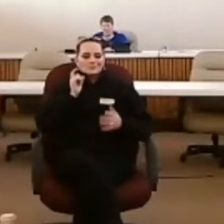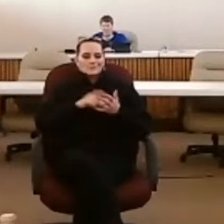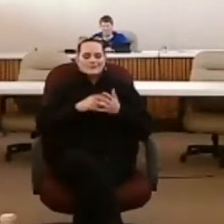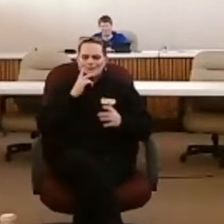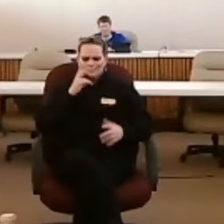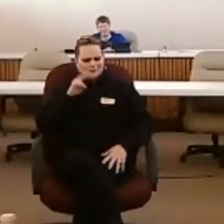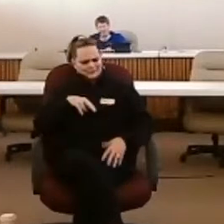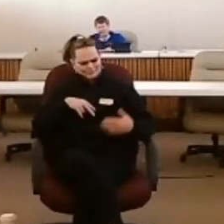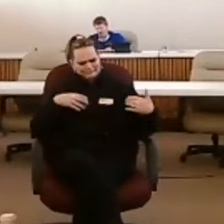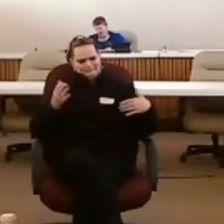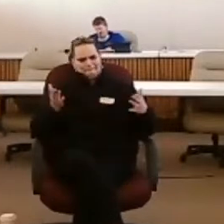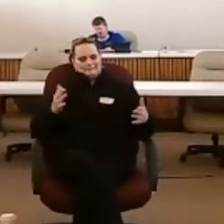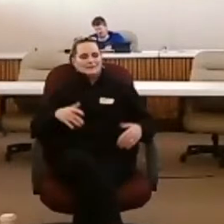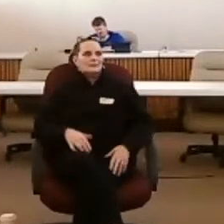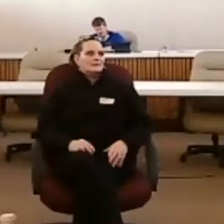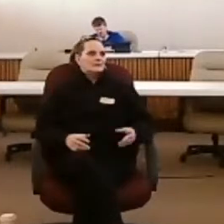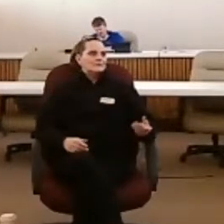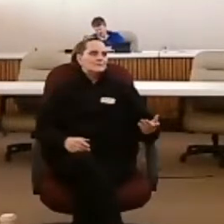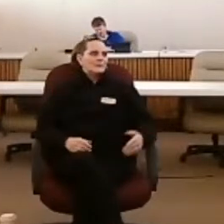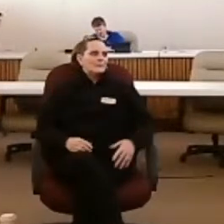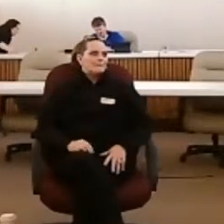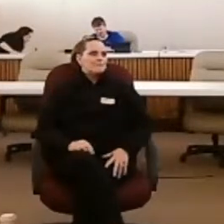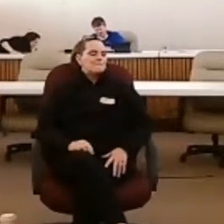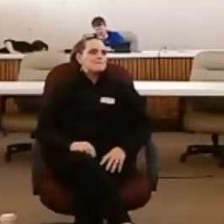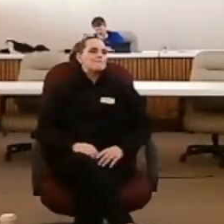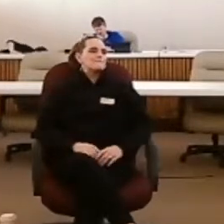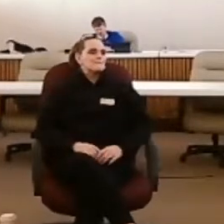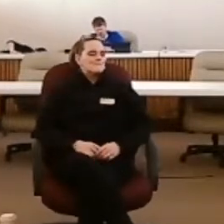was looking at it, so I went and grabbed it. Okay.